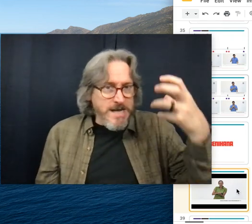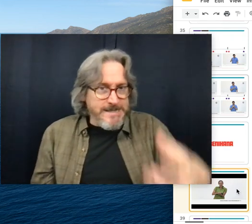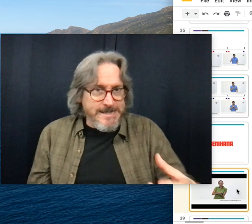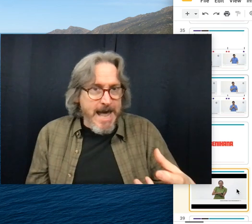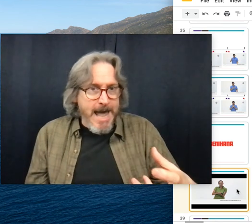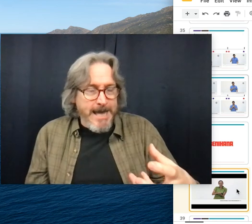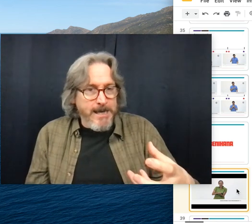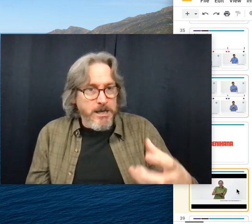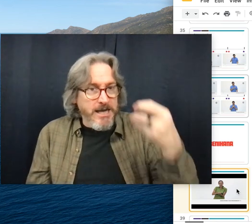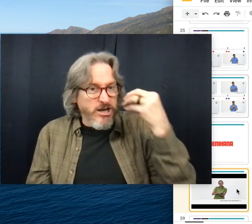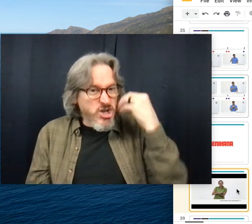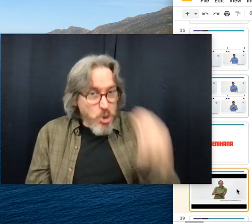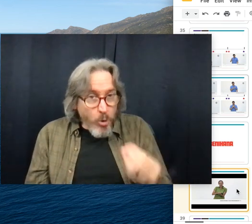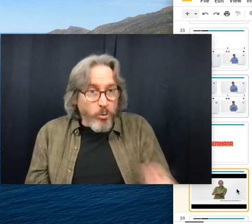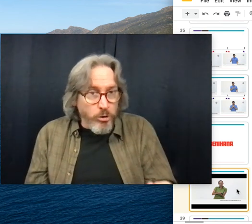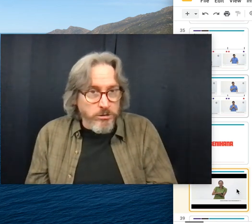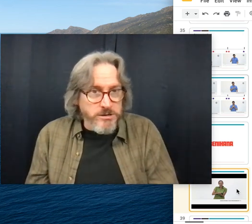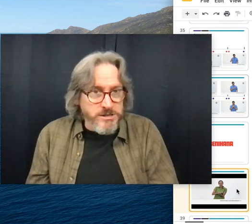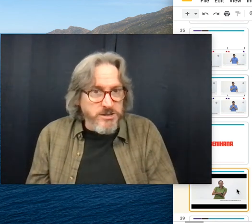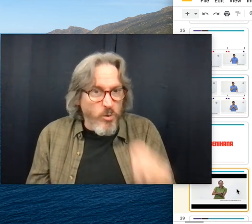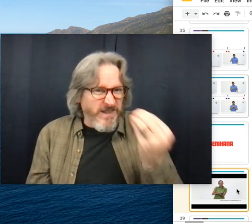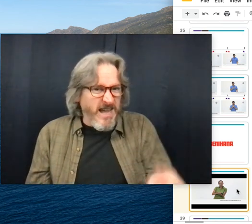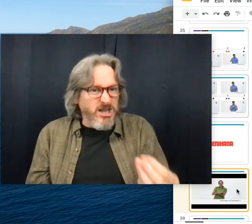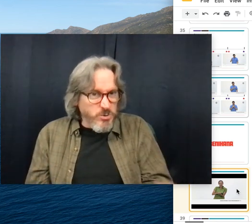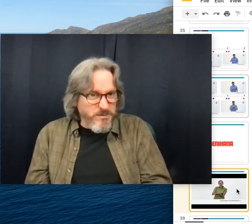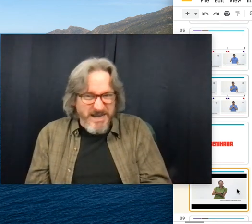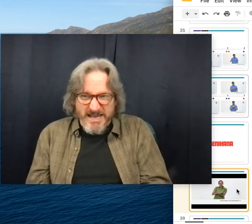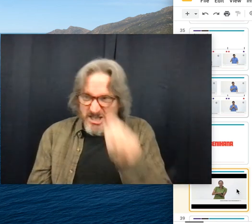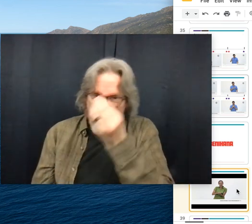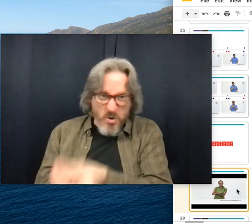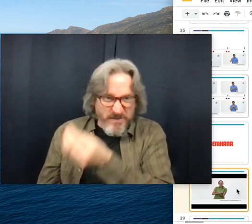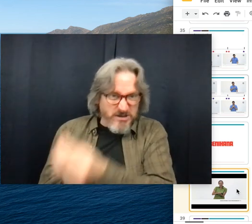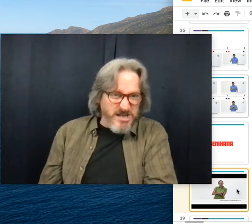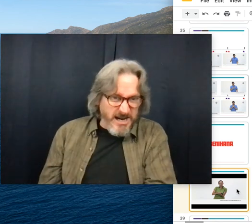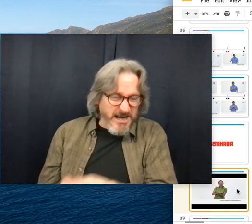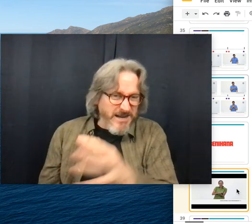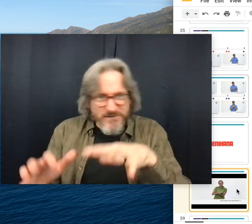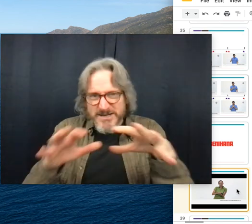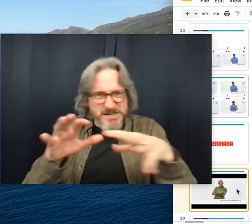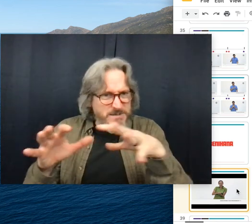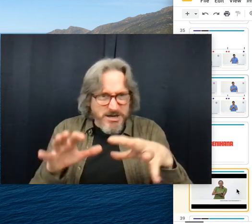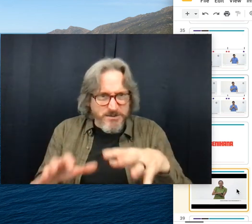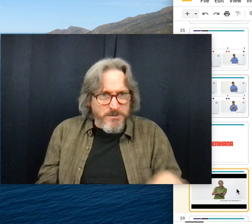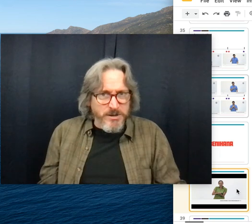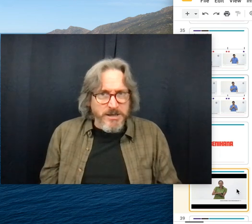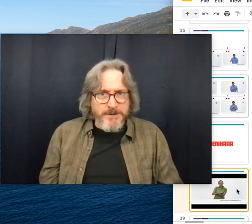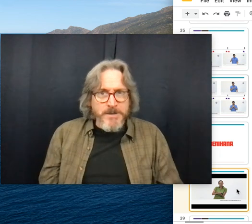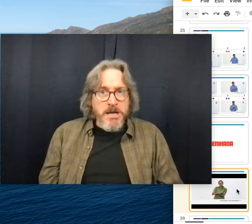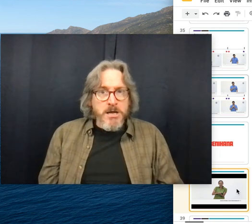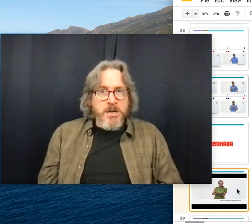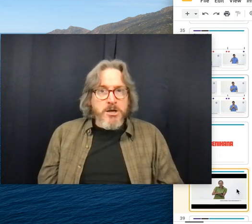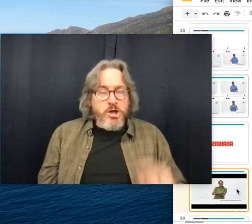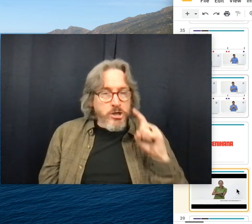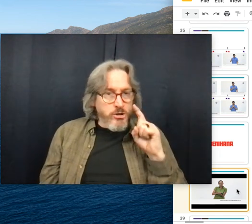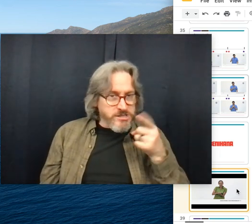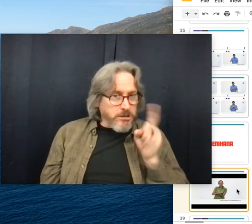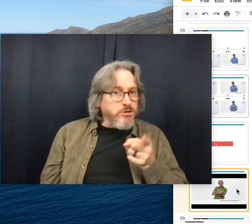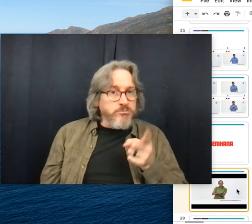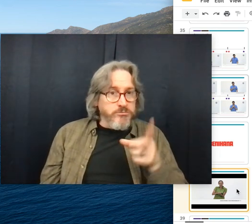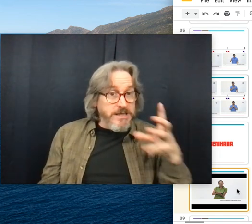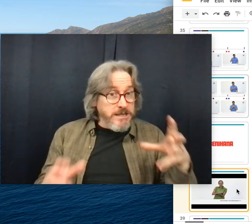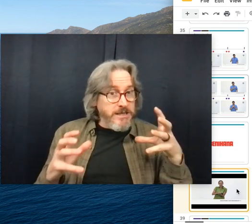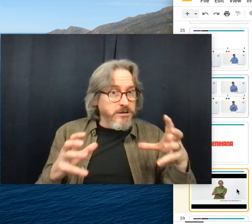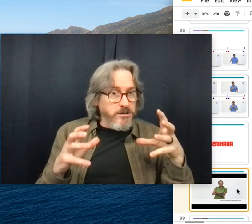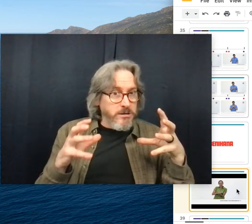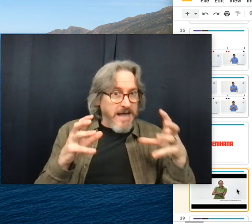you can say in your words what the English would be to what they're signing, even if it doesn't match up completely, you'll start